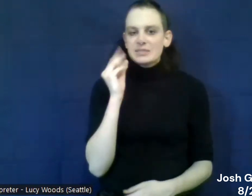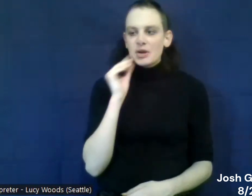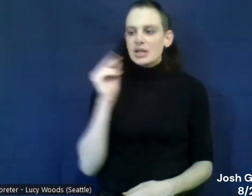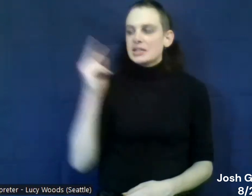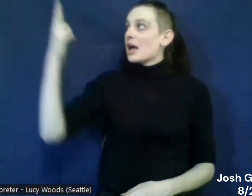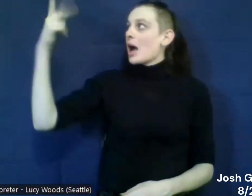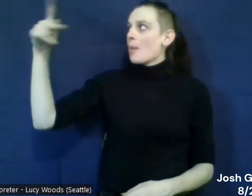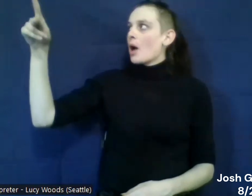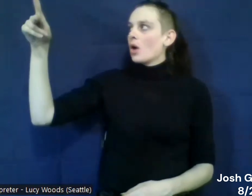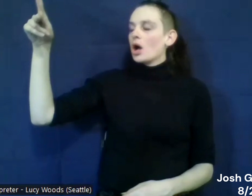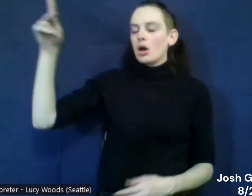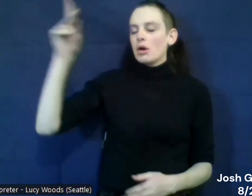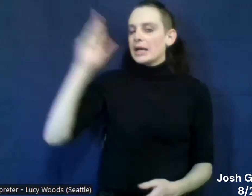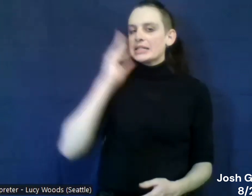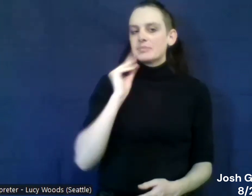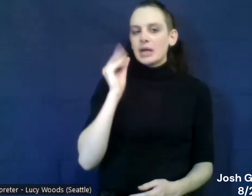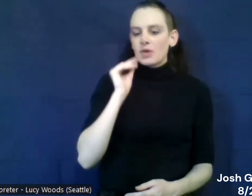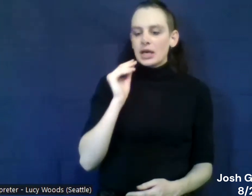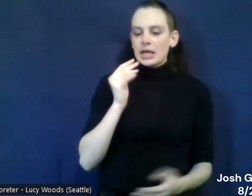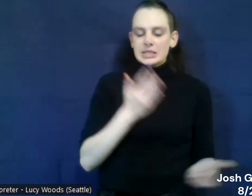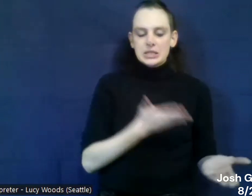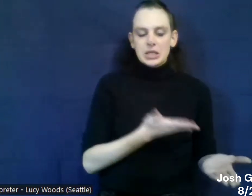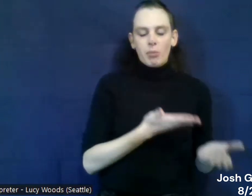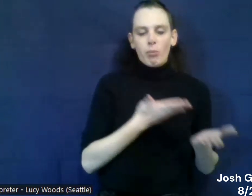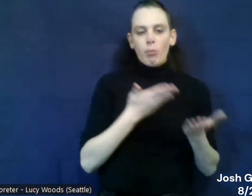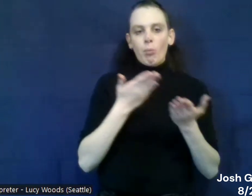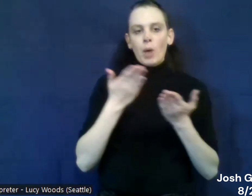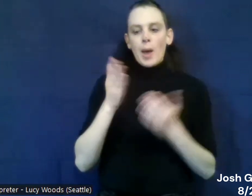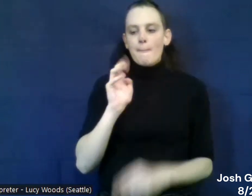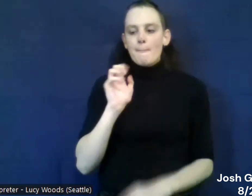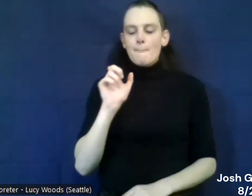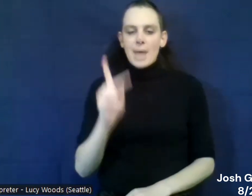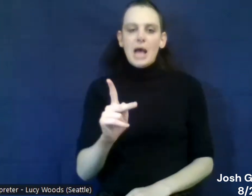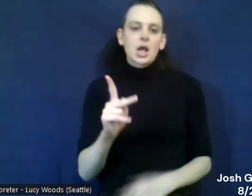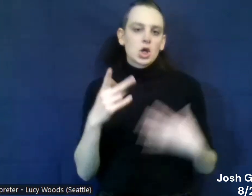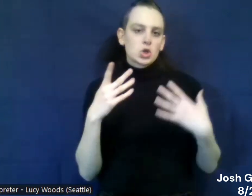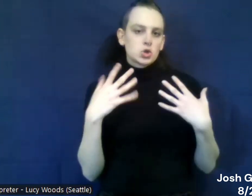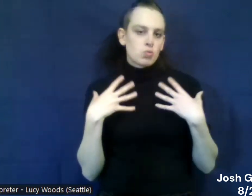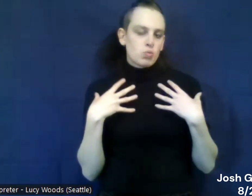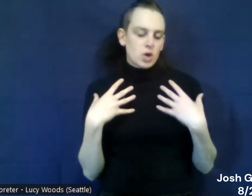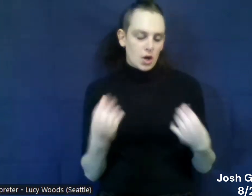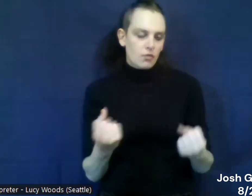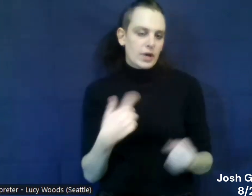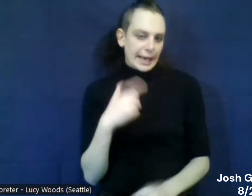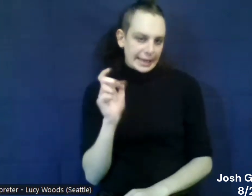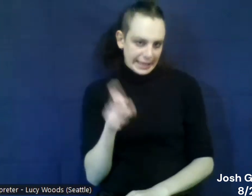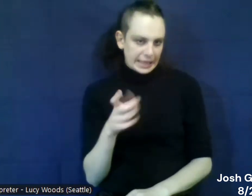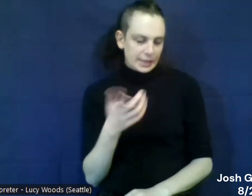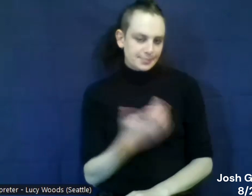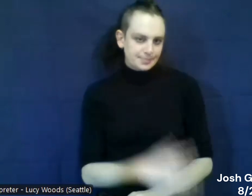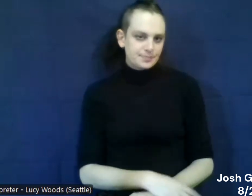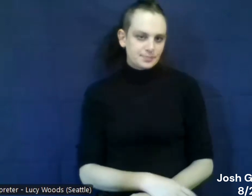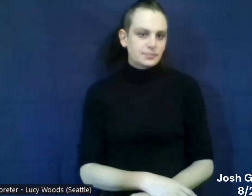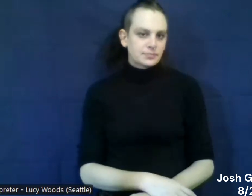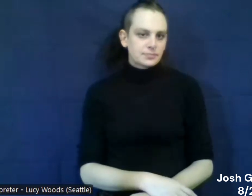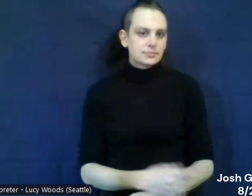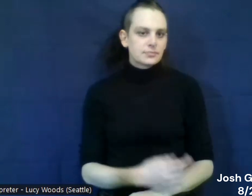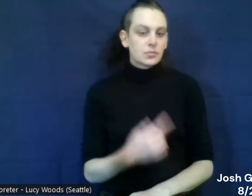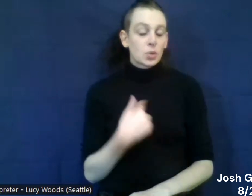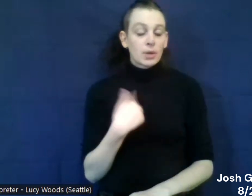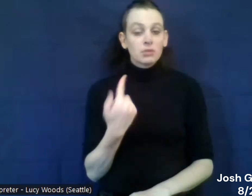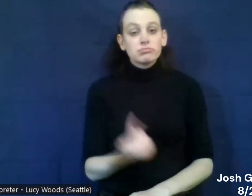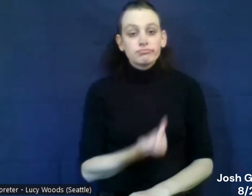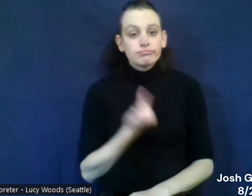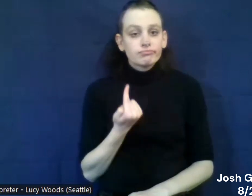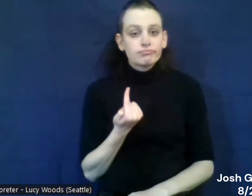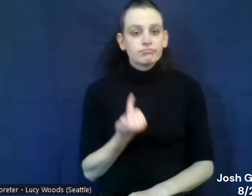and bring me back into the recovery that I'm supposed to be doing. And so I was on my own. I